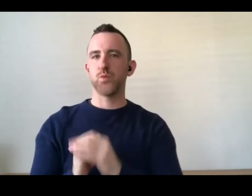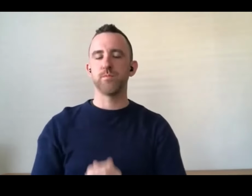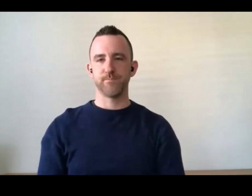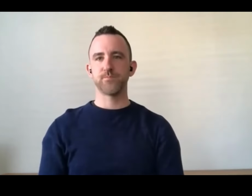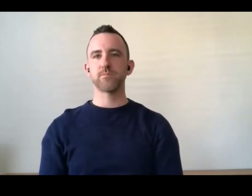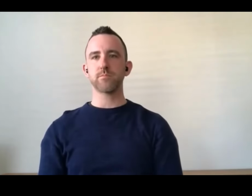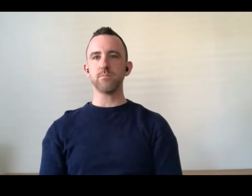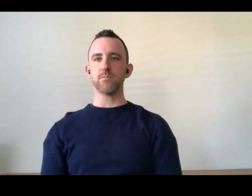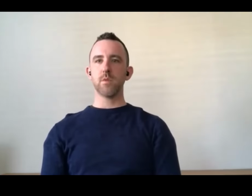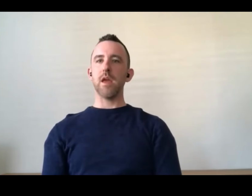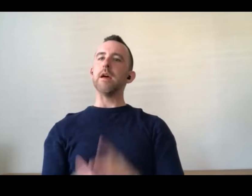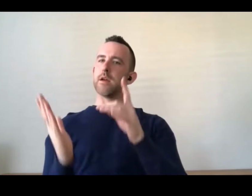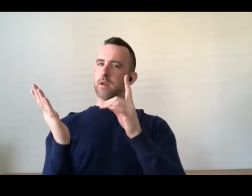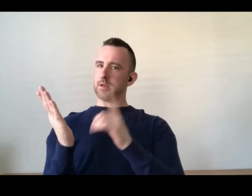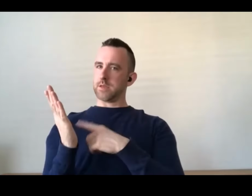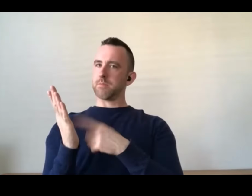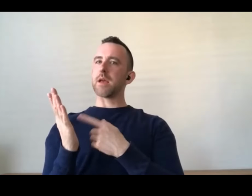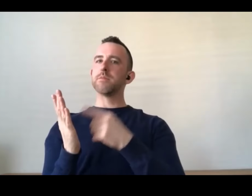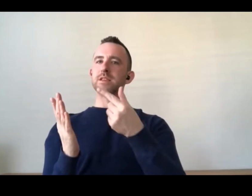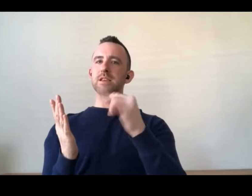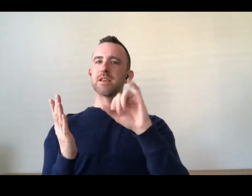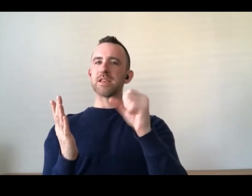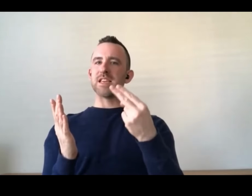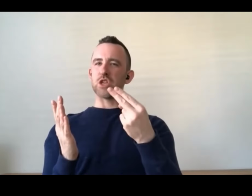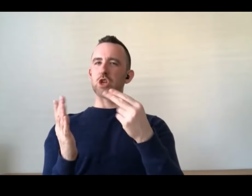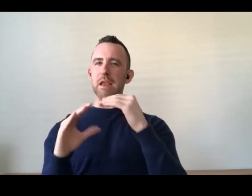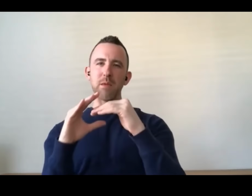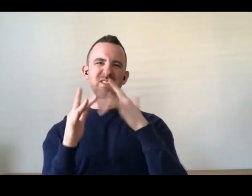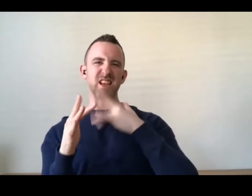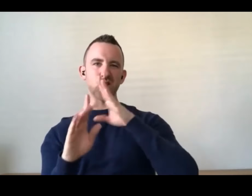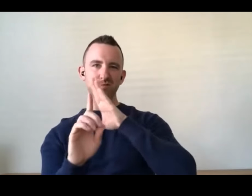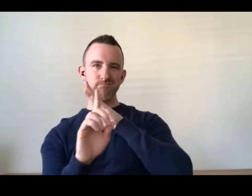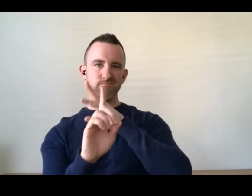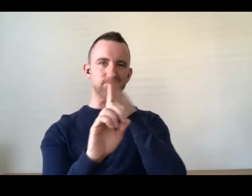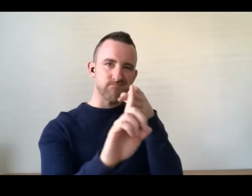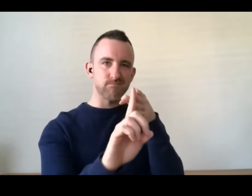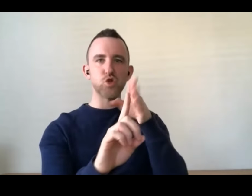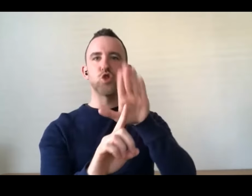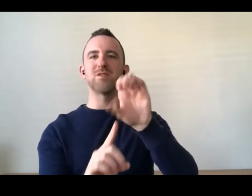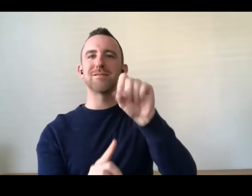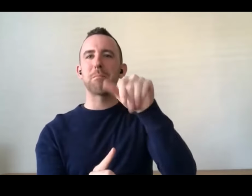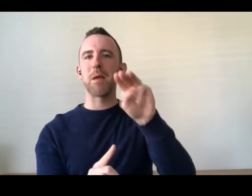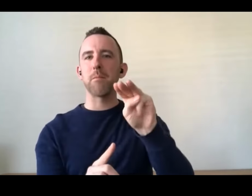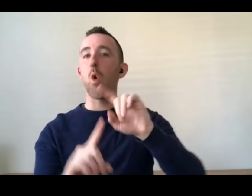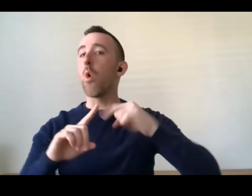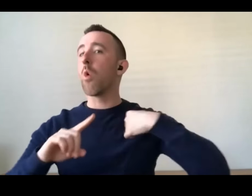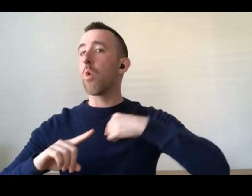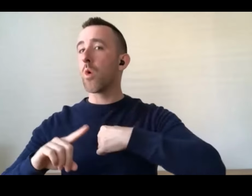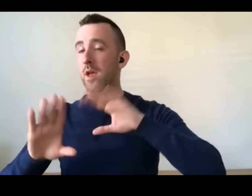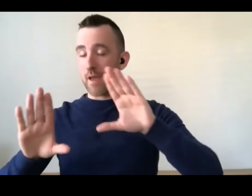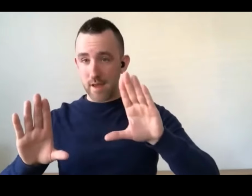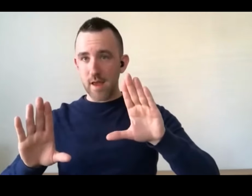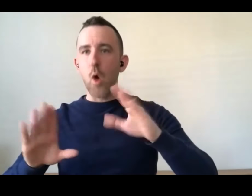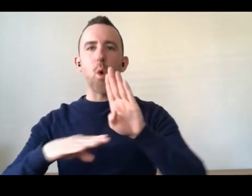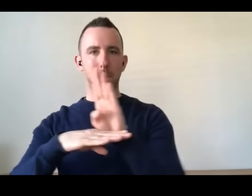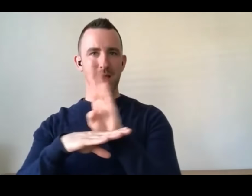You know, sometimes GISH emails go to the spam folder. And so you might want to check that out. We're you know, a business